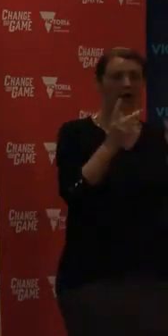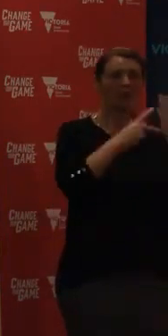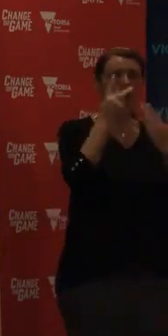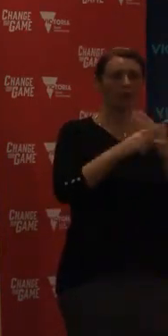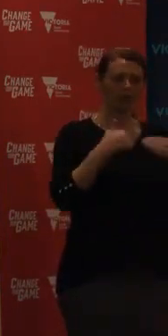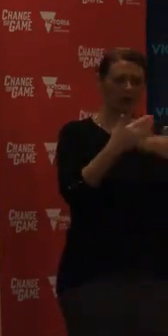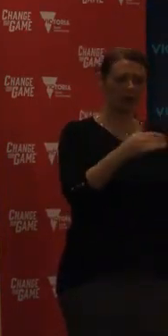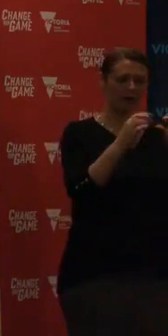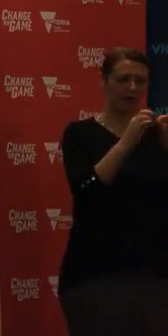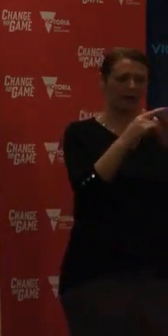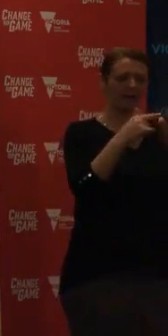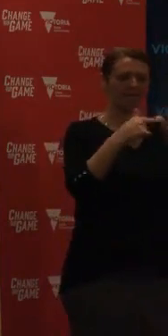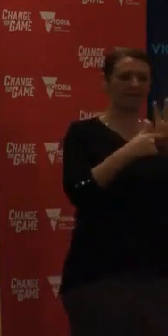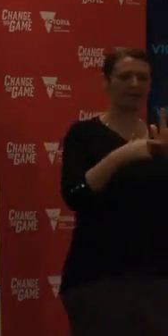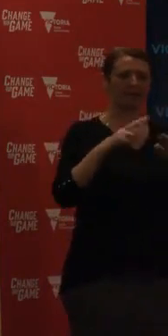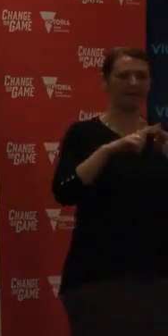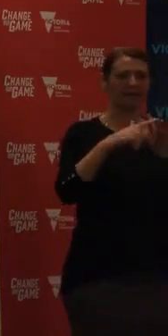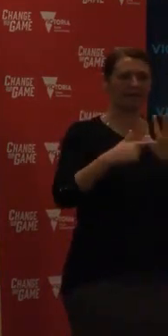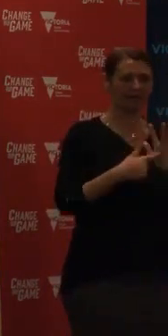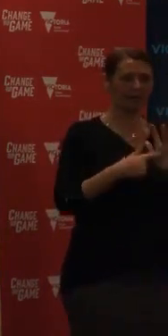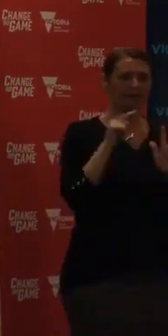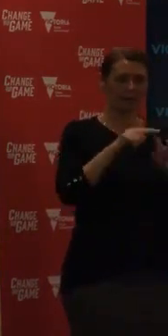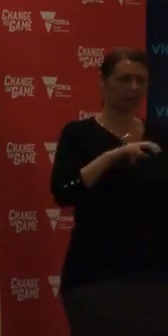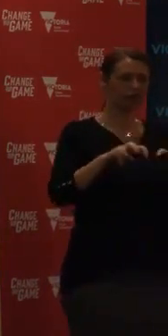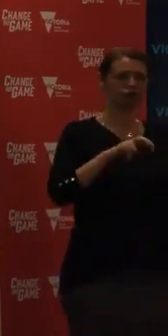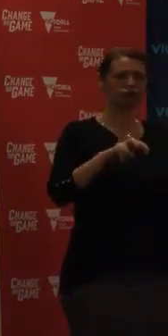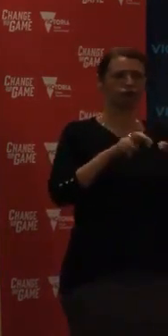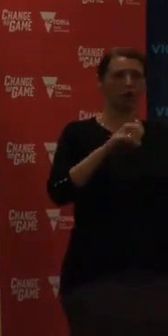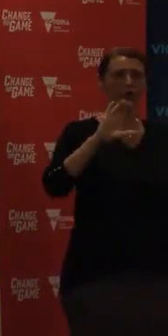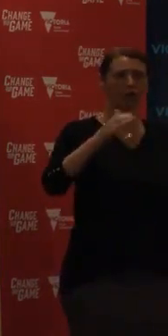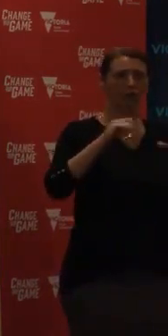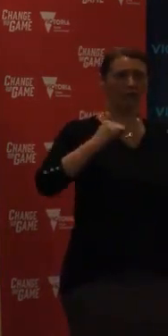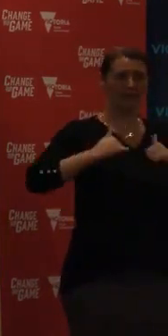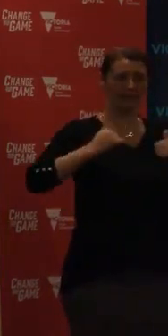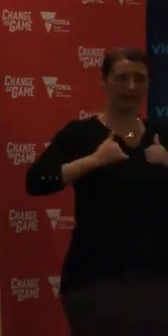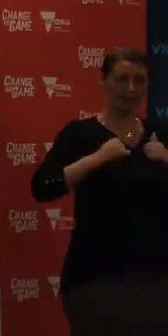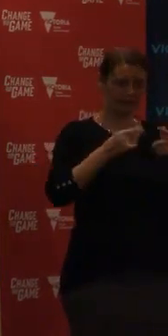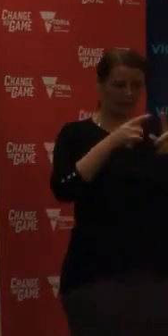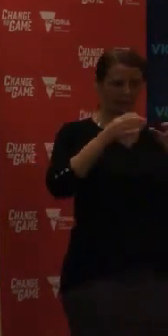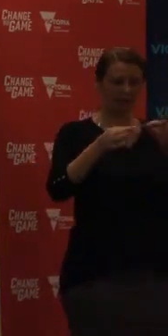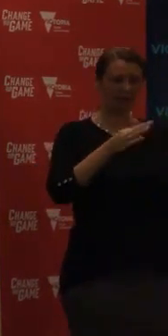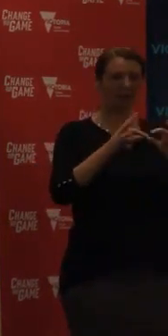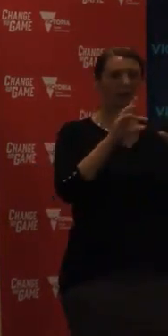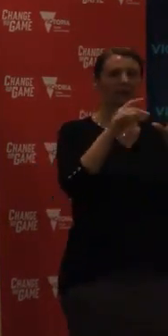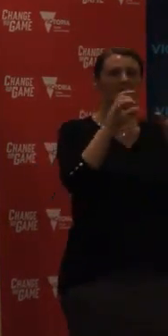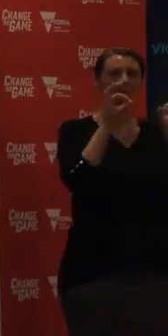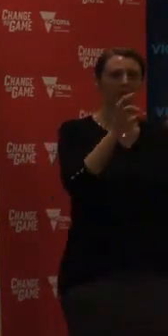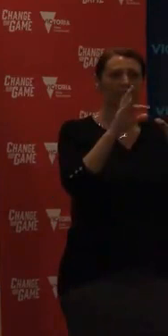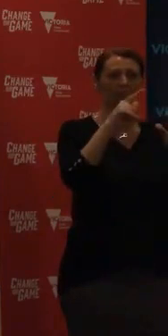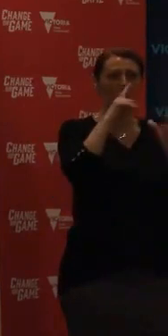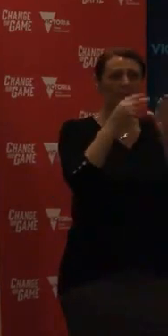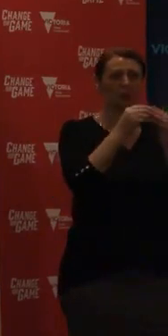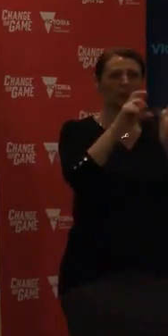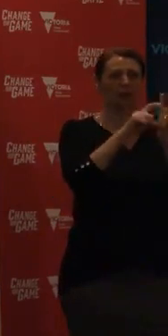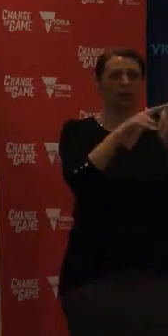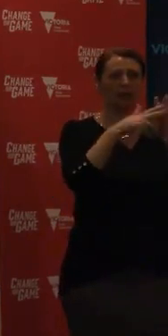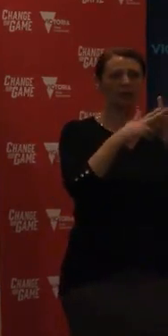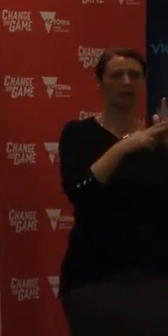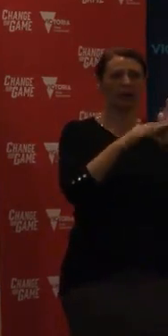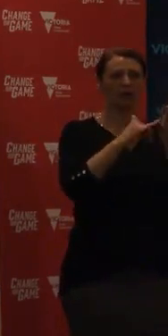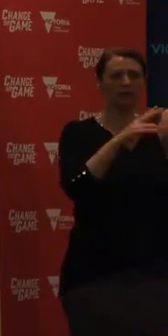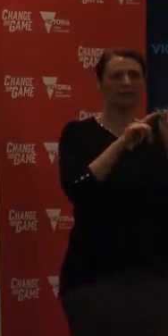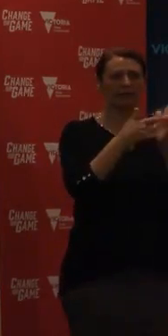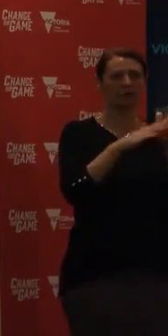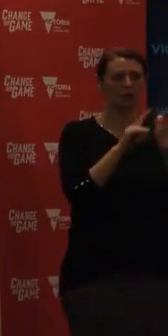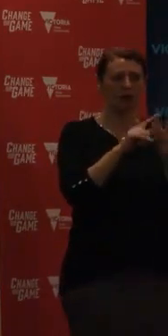they're running, BeatFit, is described as a fast-paced, energetic group fitness program designed specifically for people with Down syndrome that combines dance,